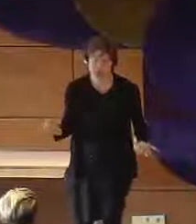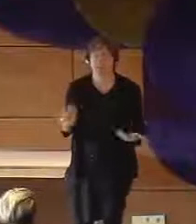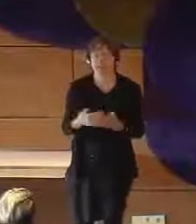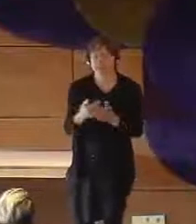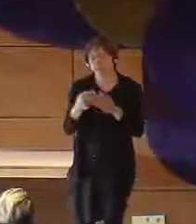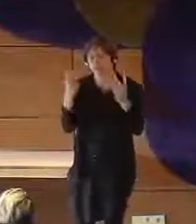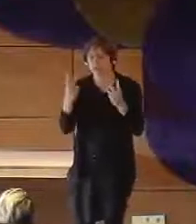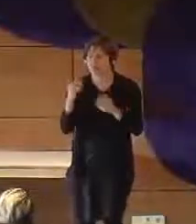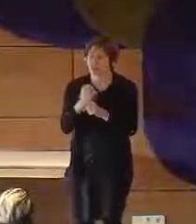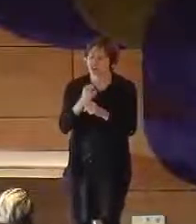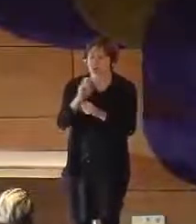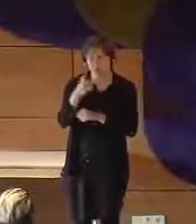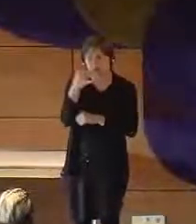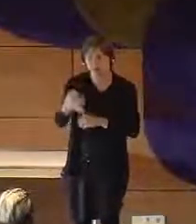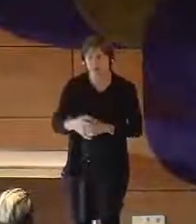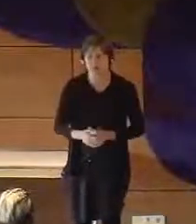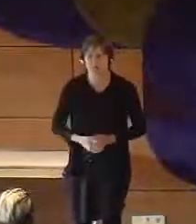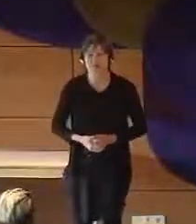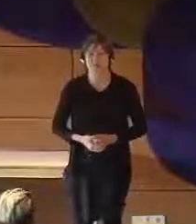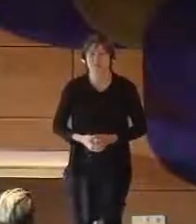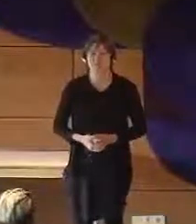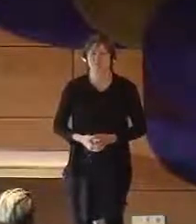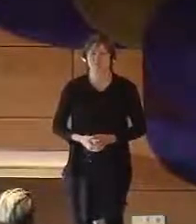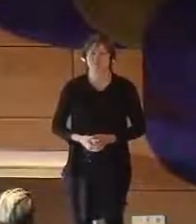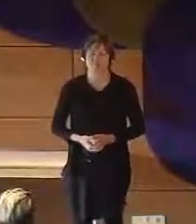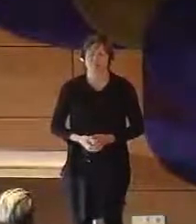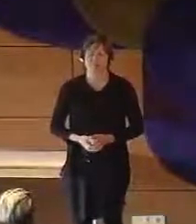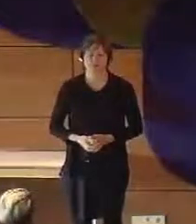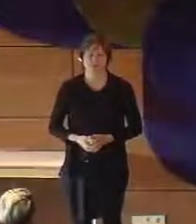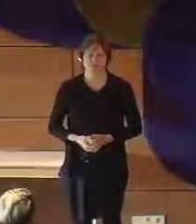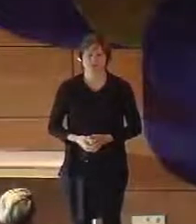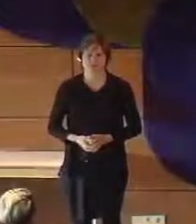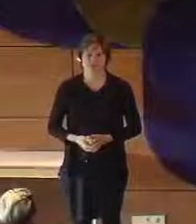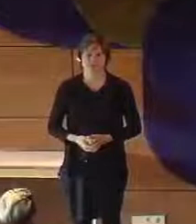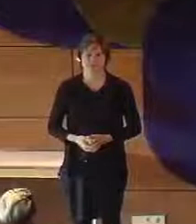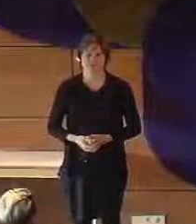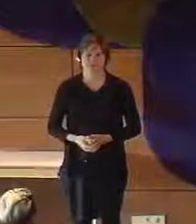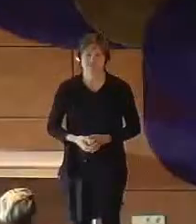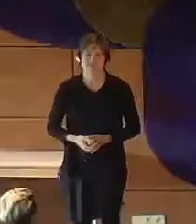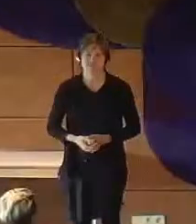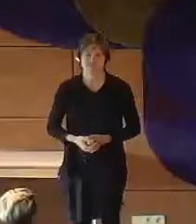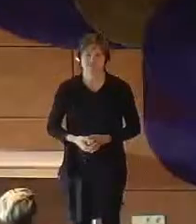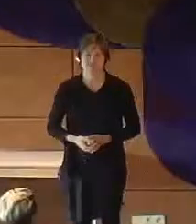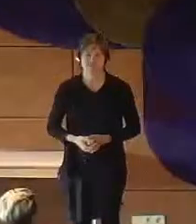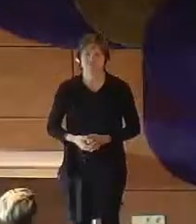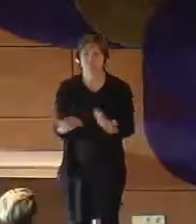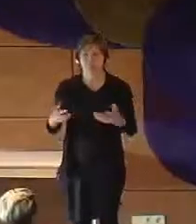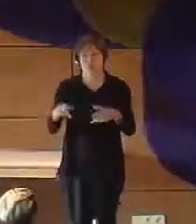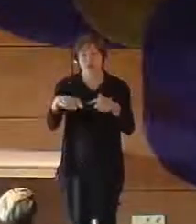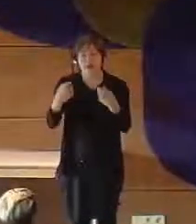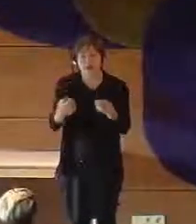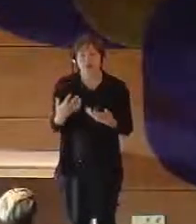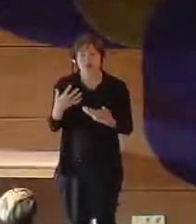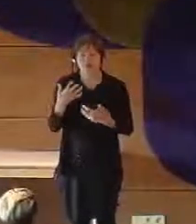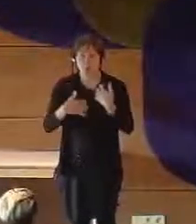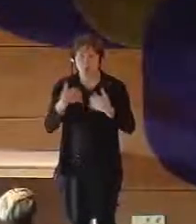other thing is that we've talked about puberty hormones, but the same hormones in boys are involved in the testicles coming